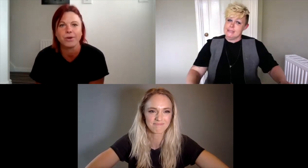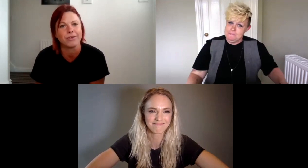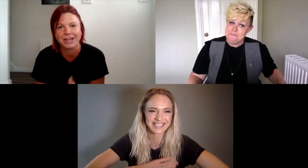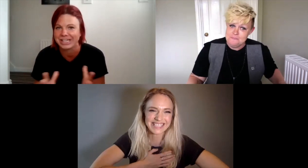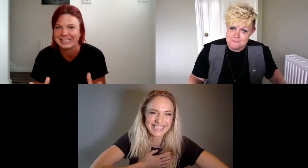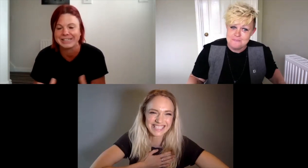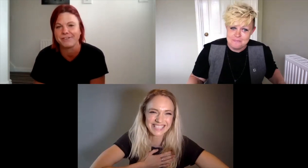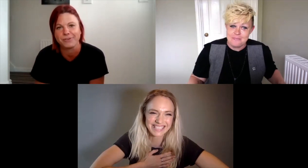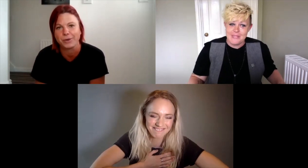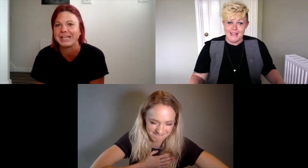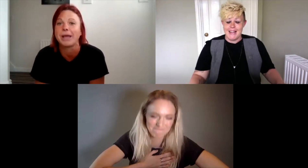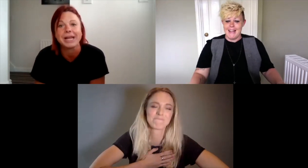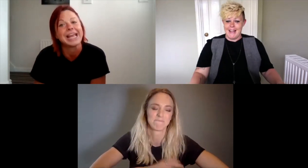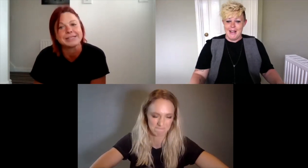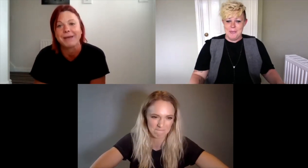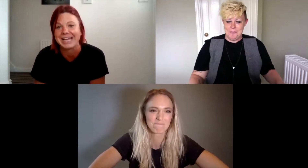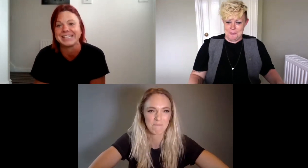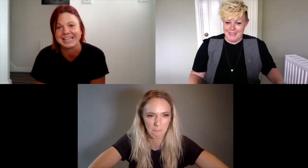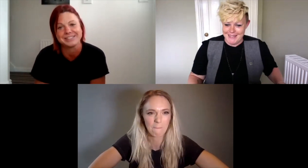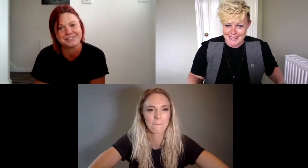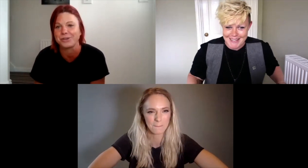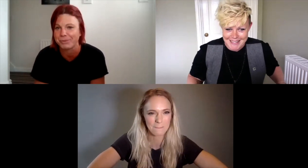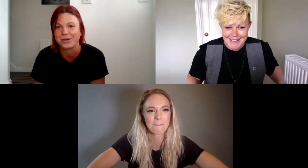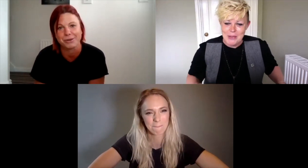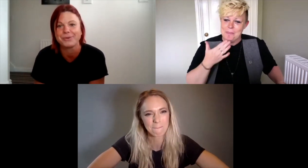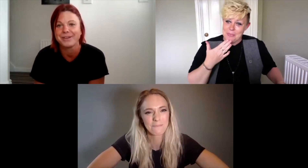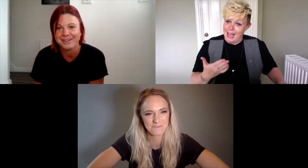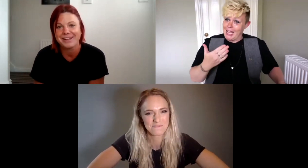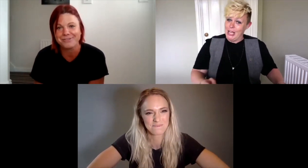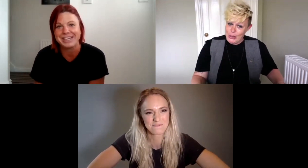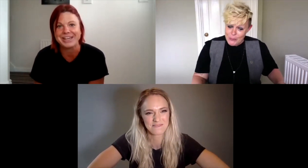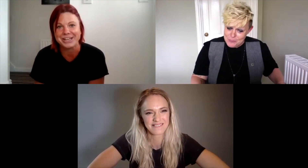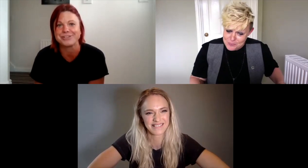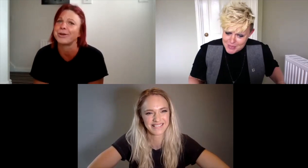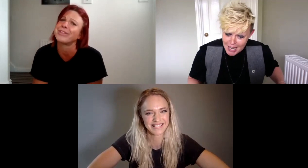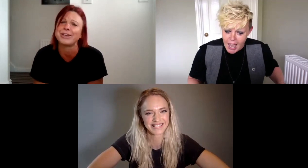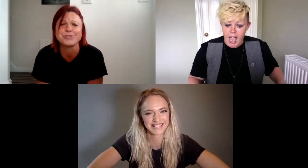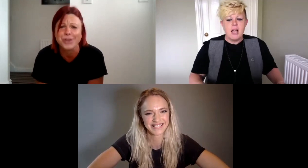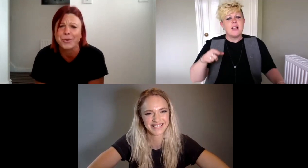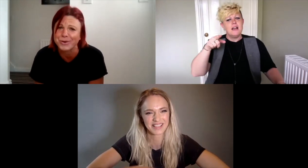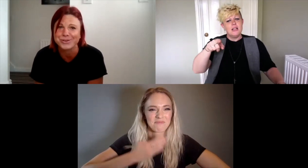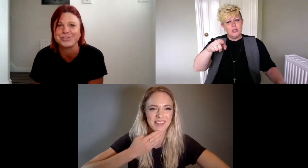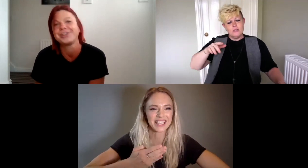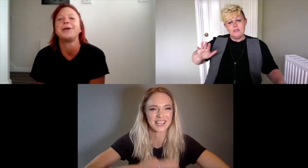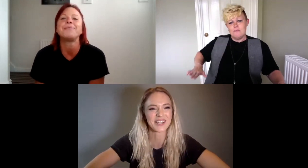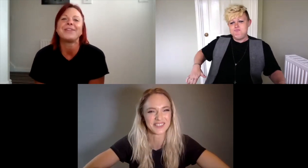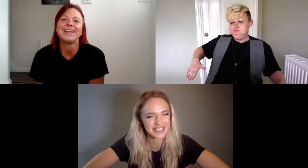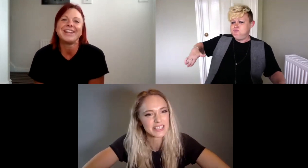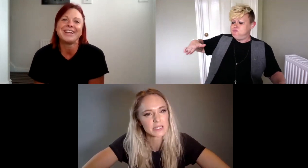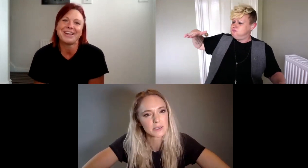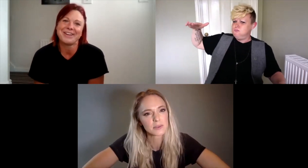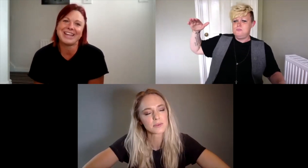so congratulative of you. It is amazing. It's superb, really, really good. So thank you so much. Thank